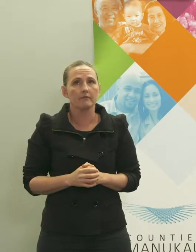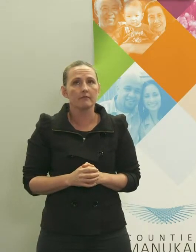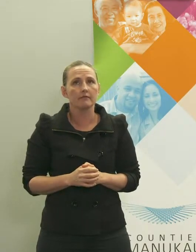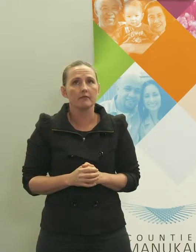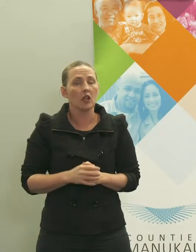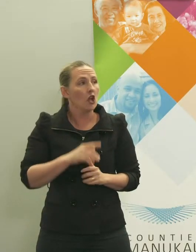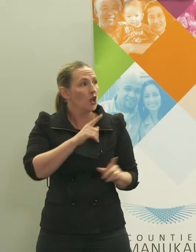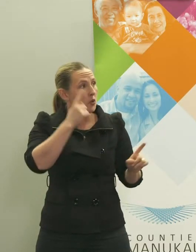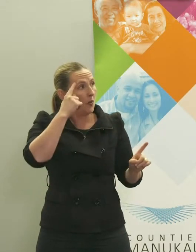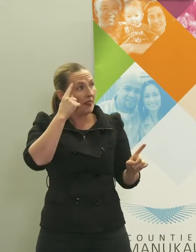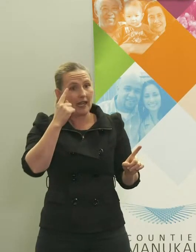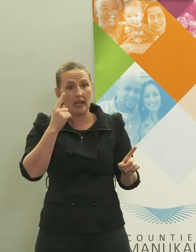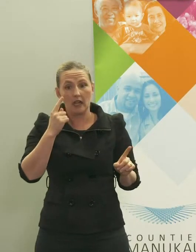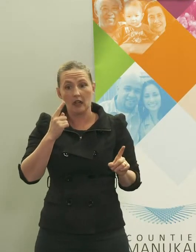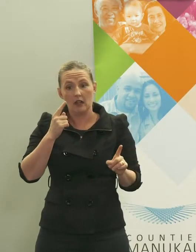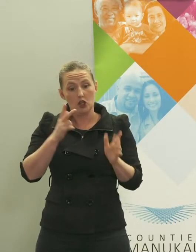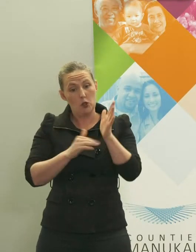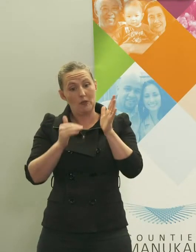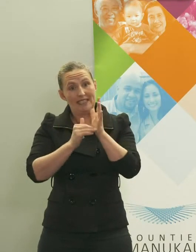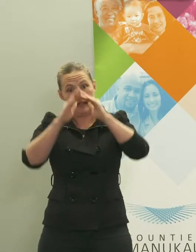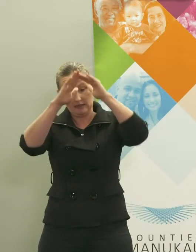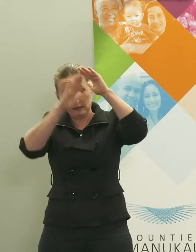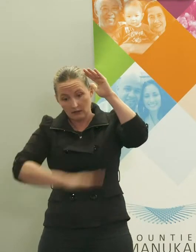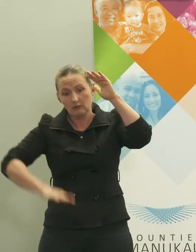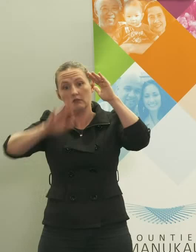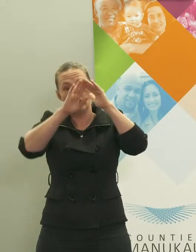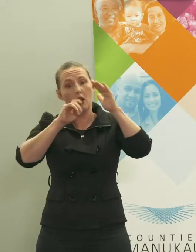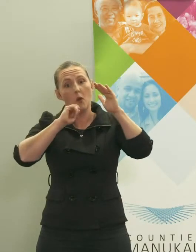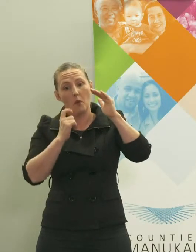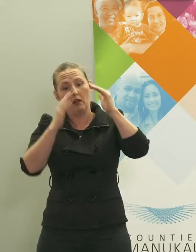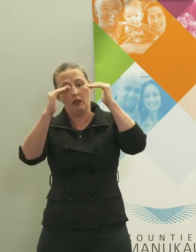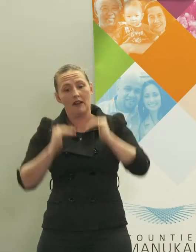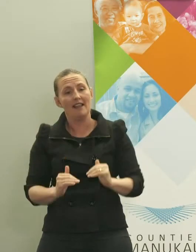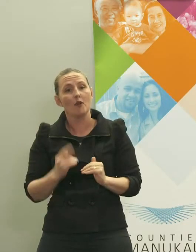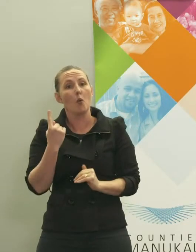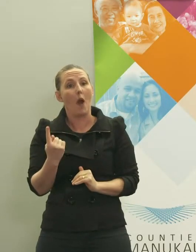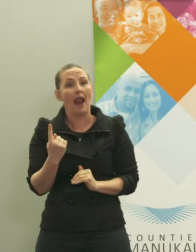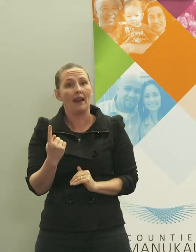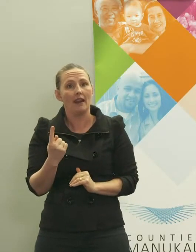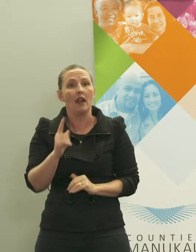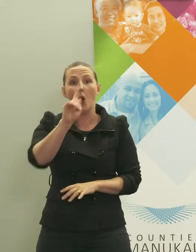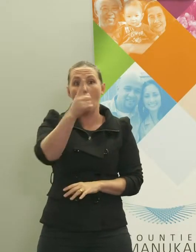as likely? Look, that's very hypothetical at this point. I think the changes,